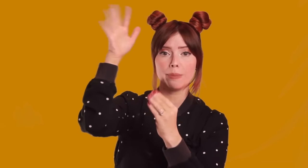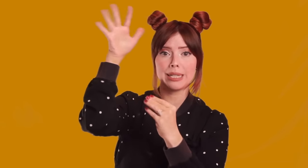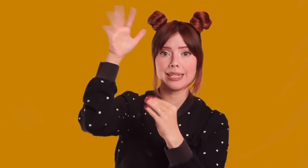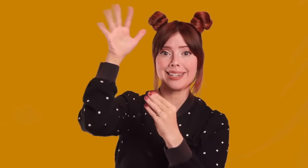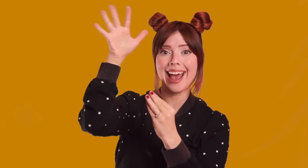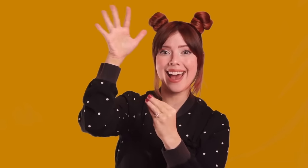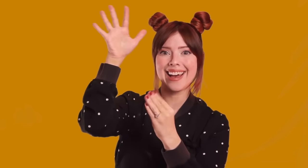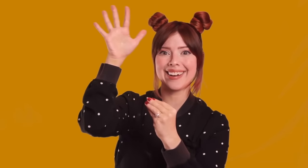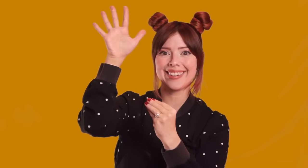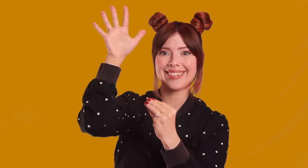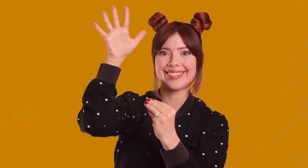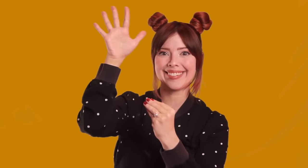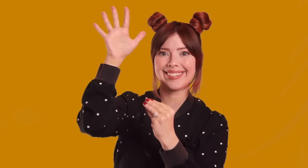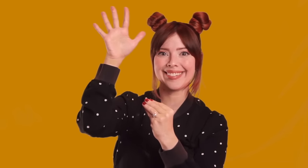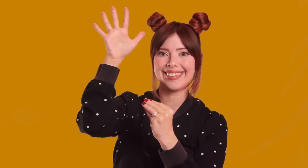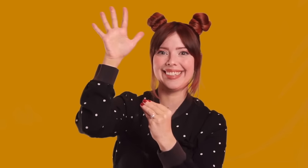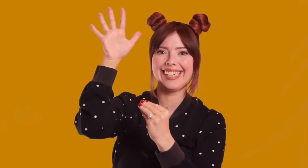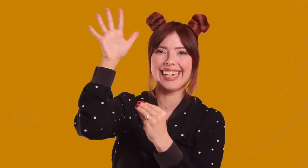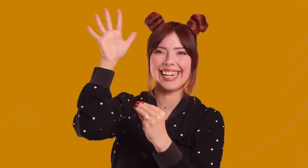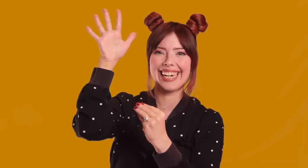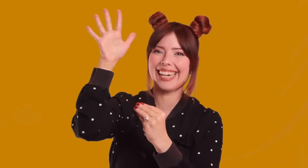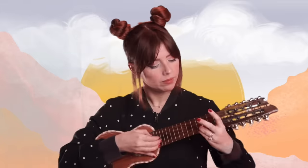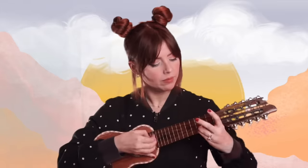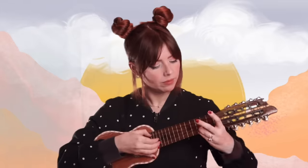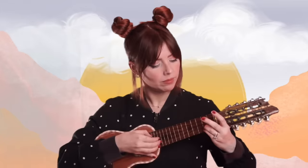cinnamons down.